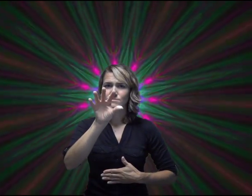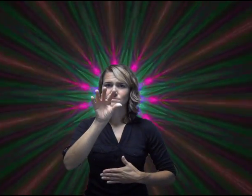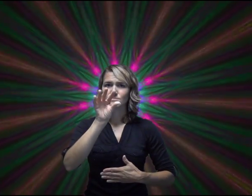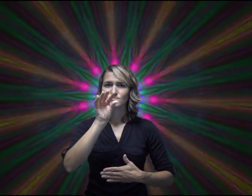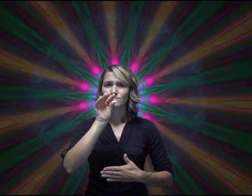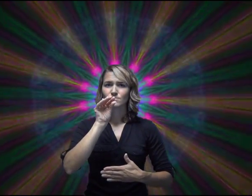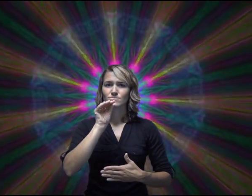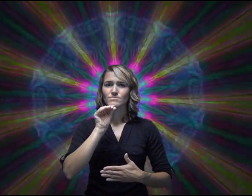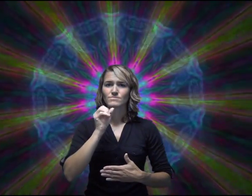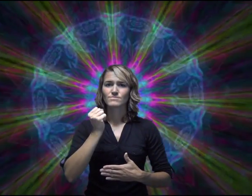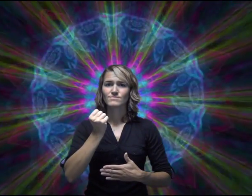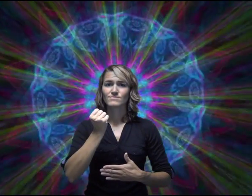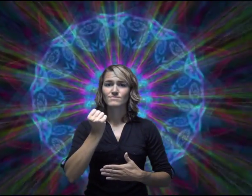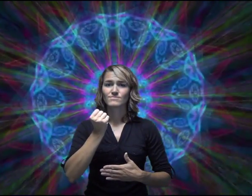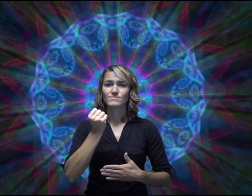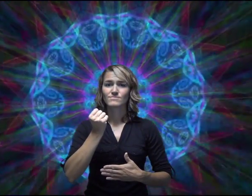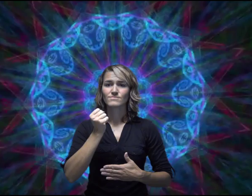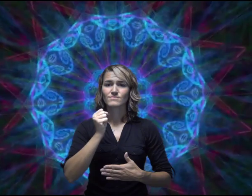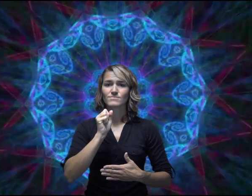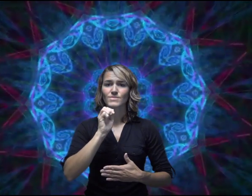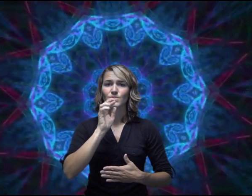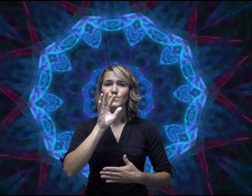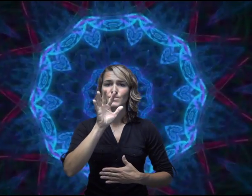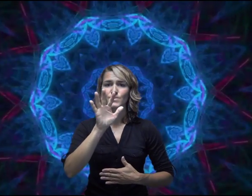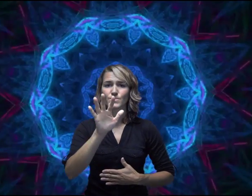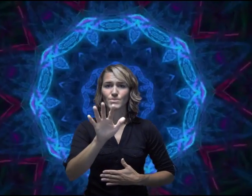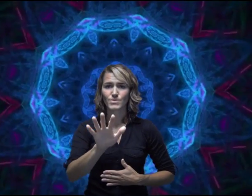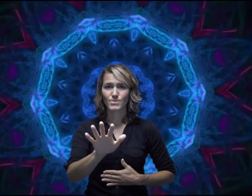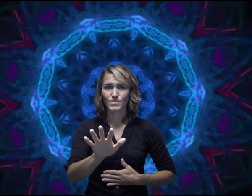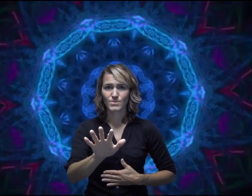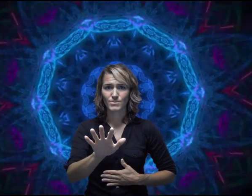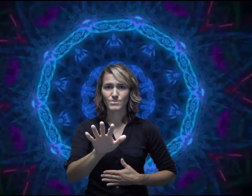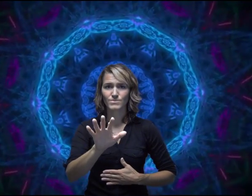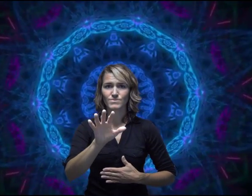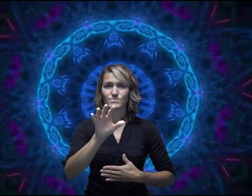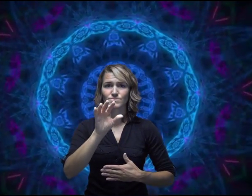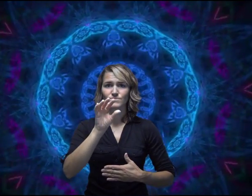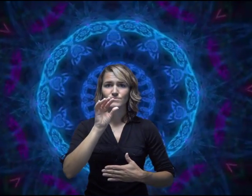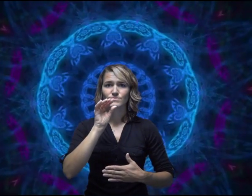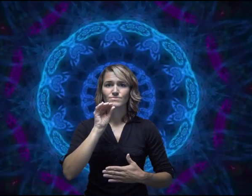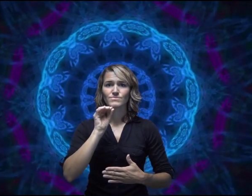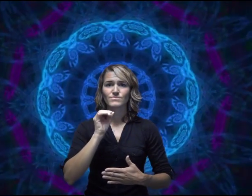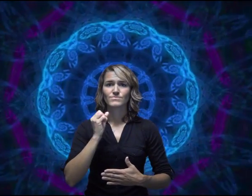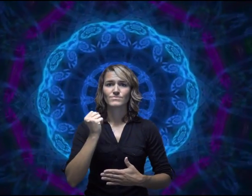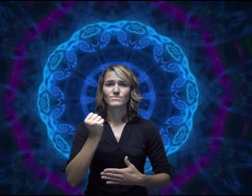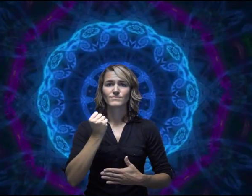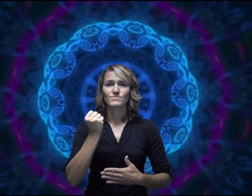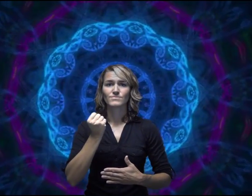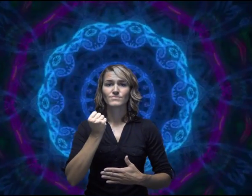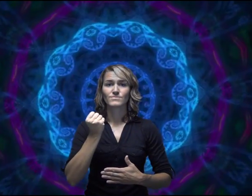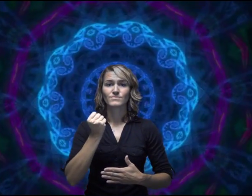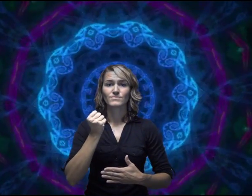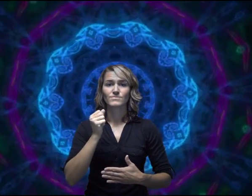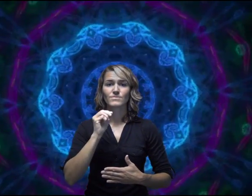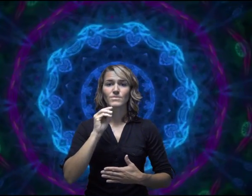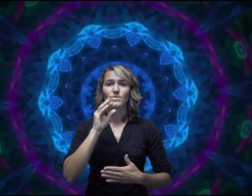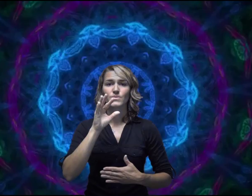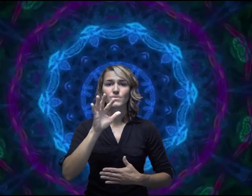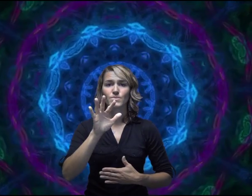Inhale, hold, exhale. Inhale, hold,